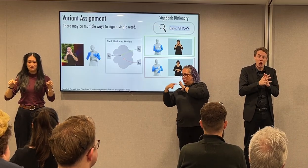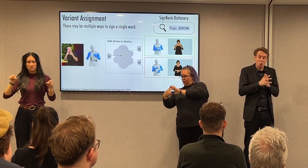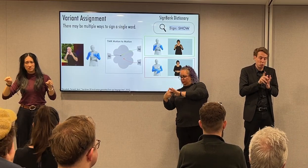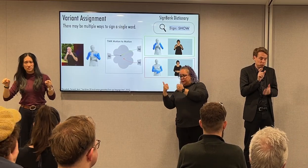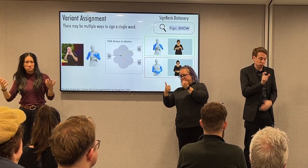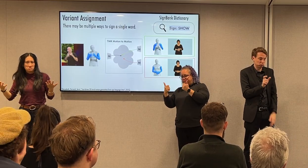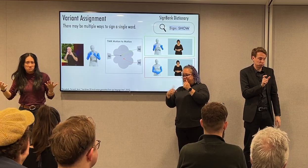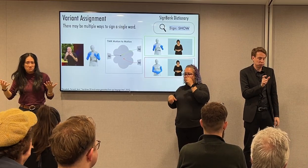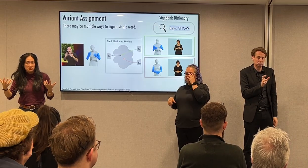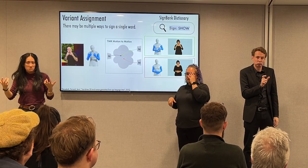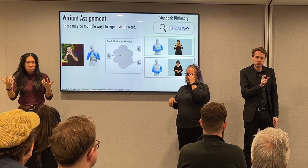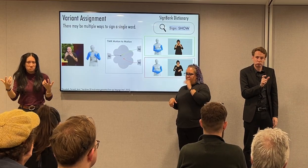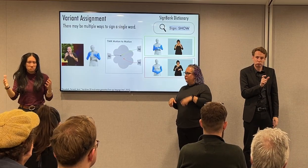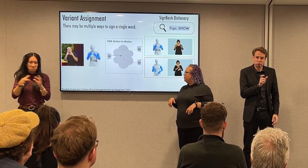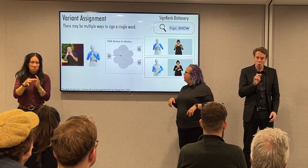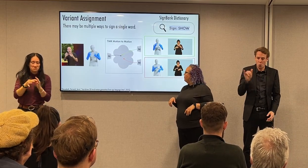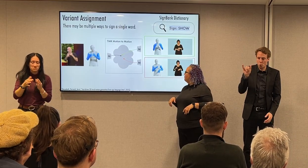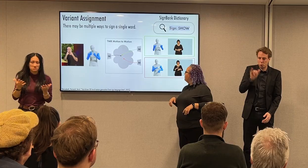SignBank.